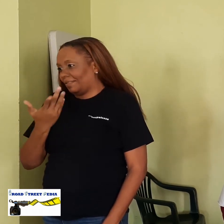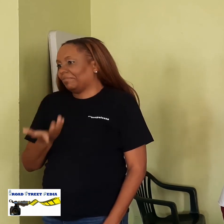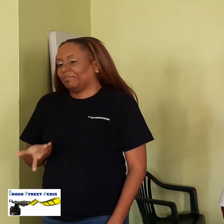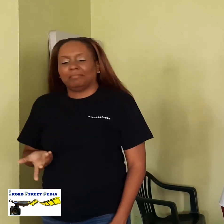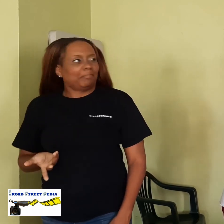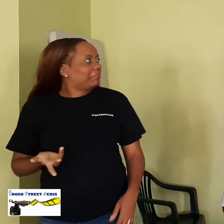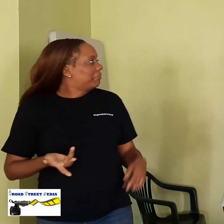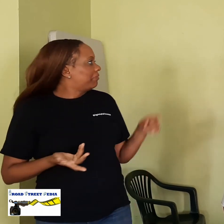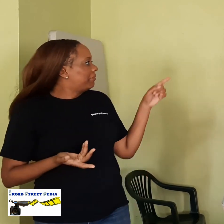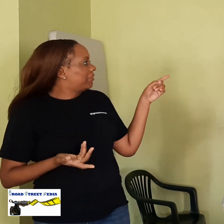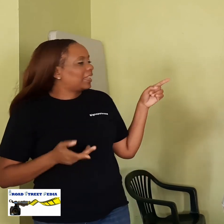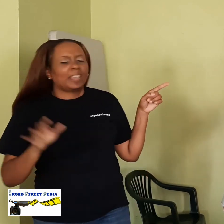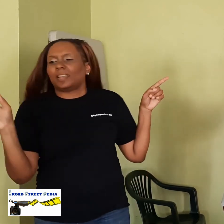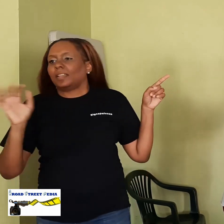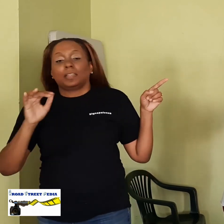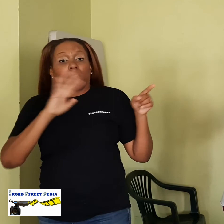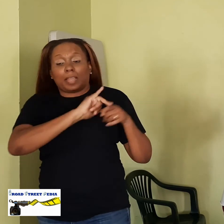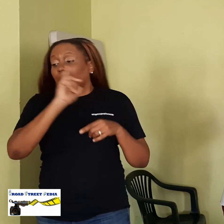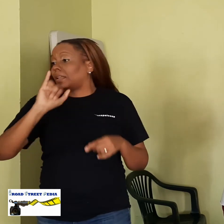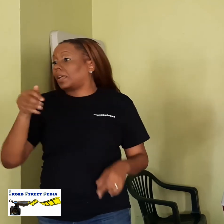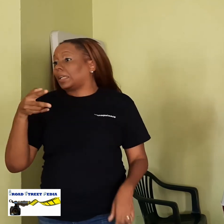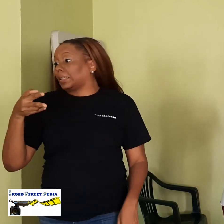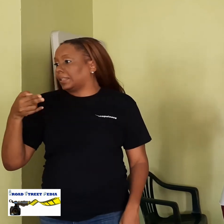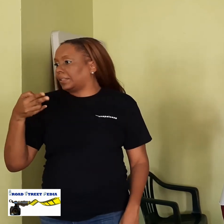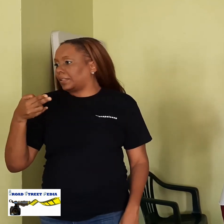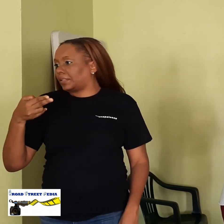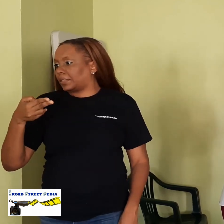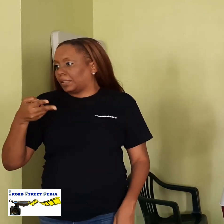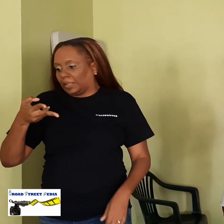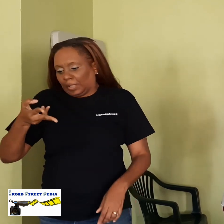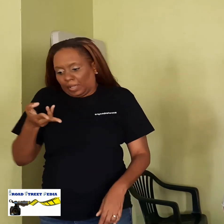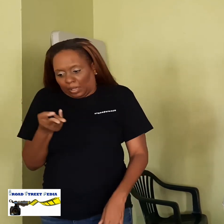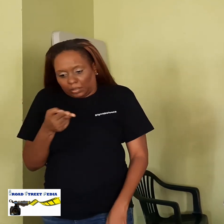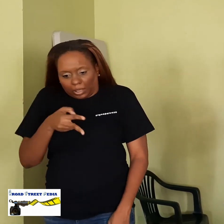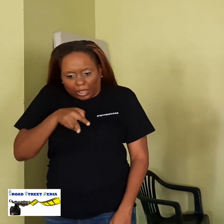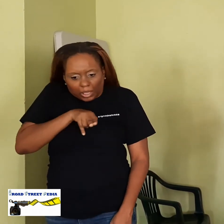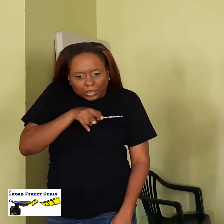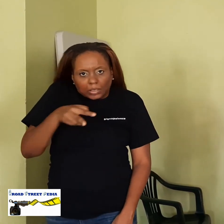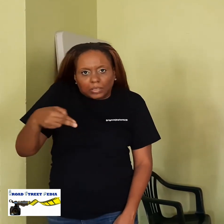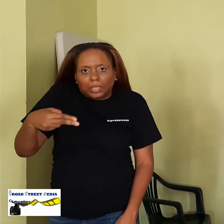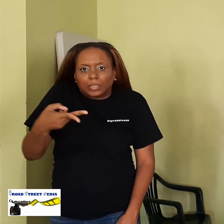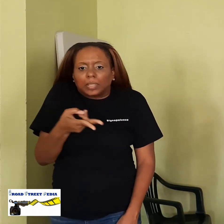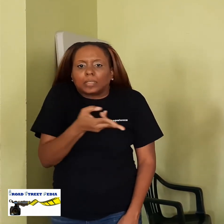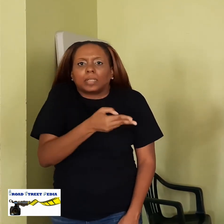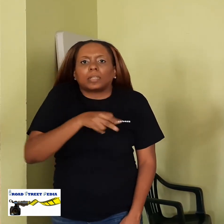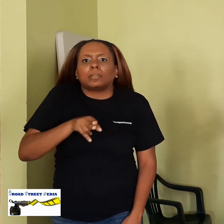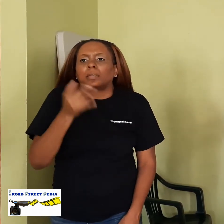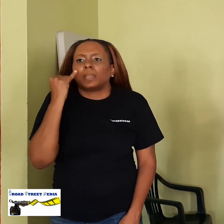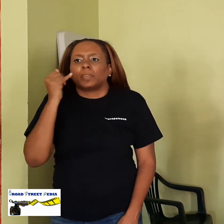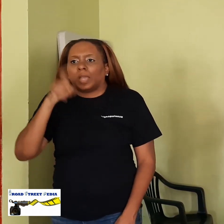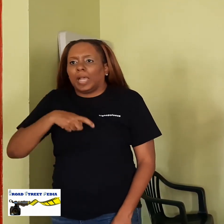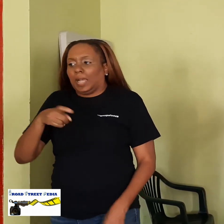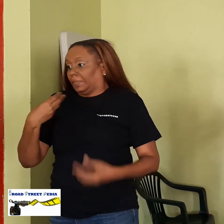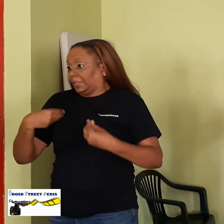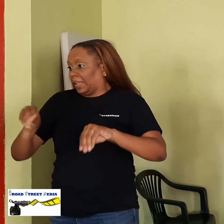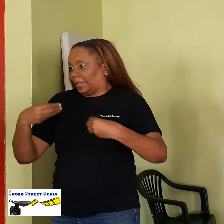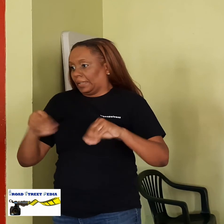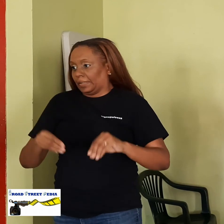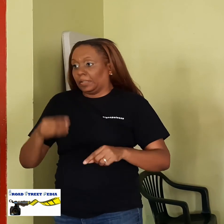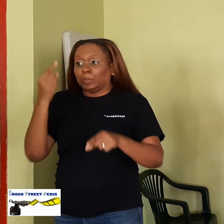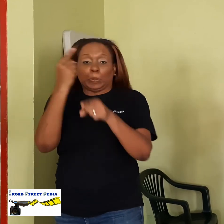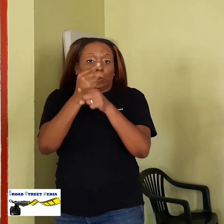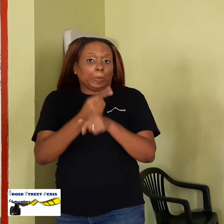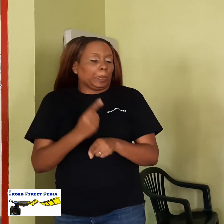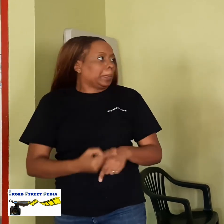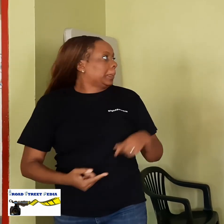secateur, but to have a clean, attractive cut, for if you have to sell it, we are using the right tool here, which is